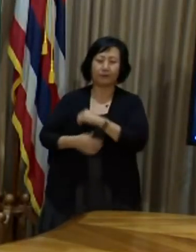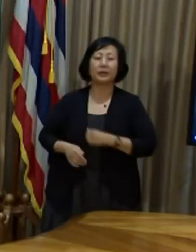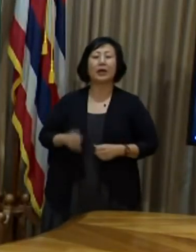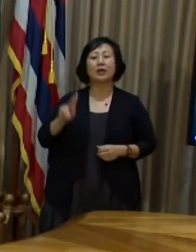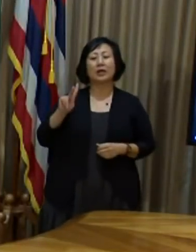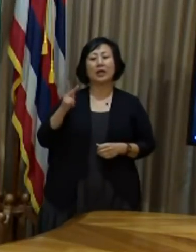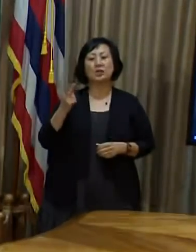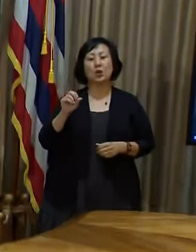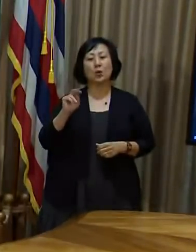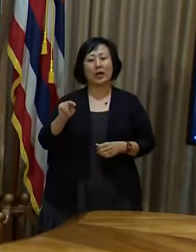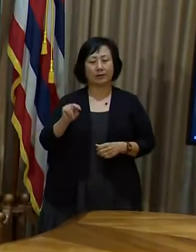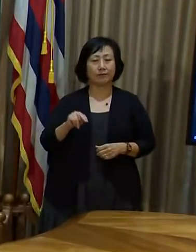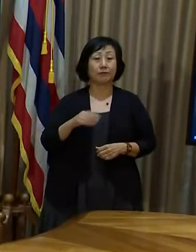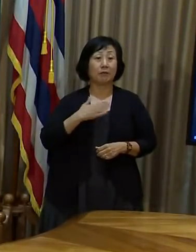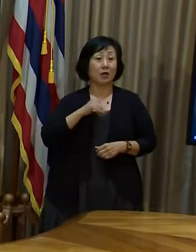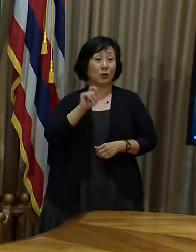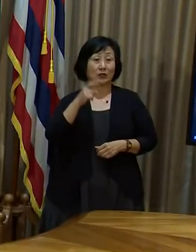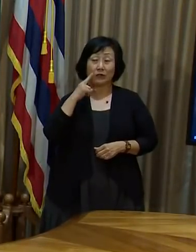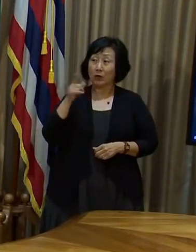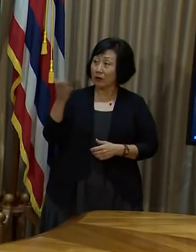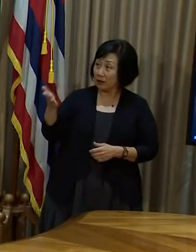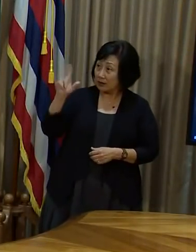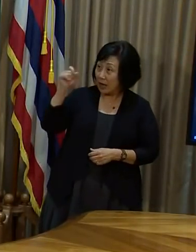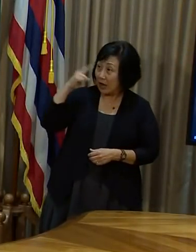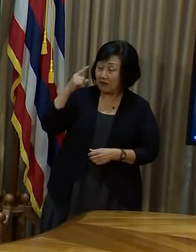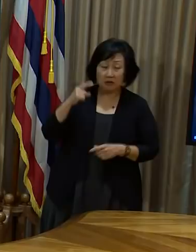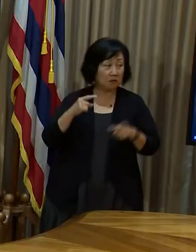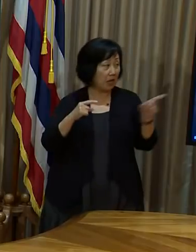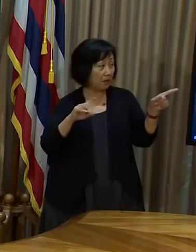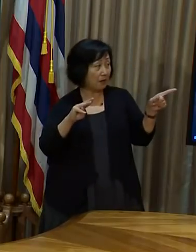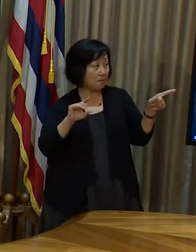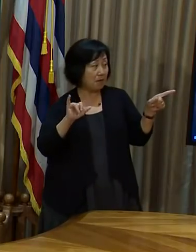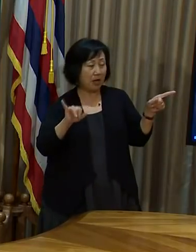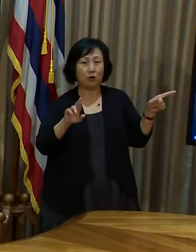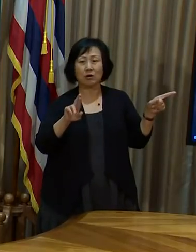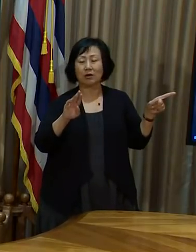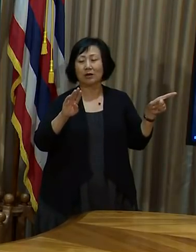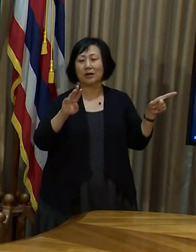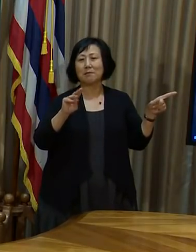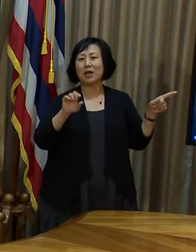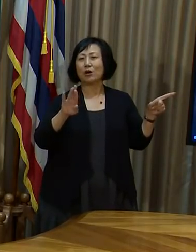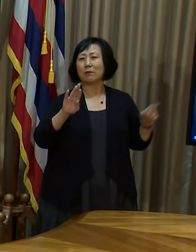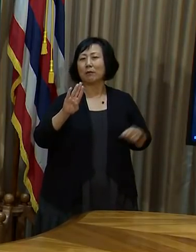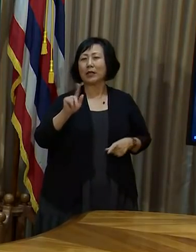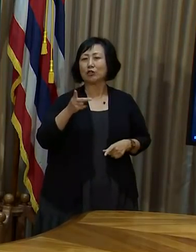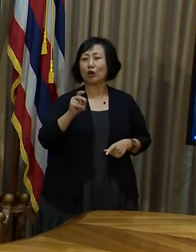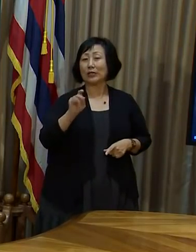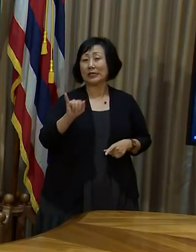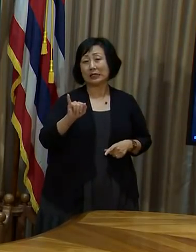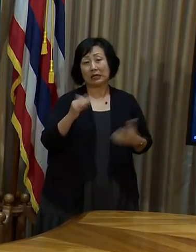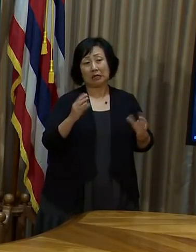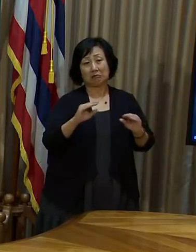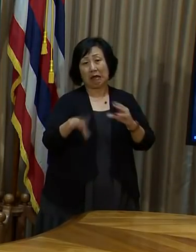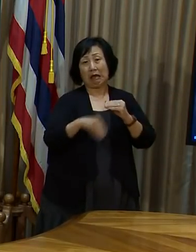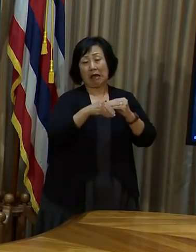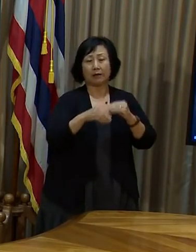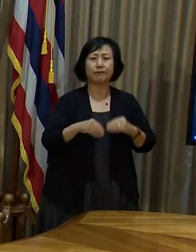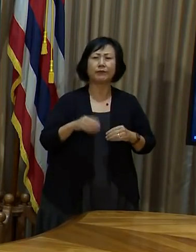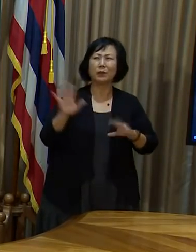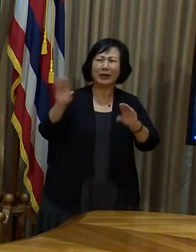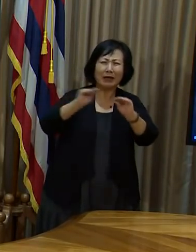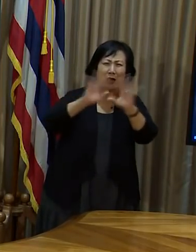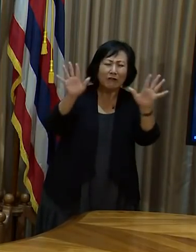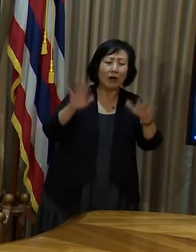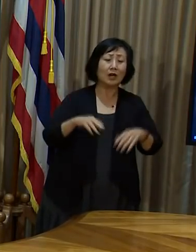the governor, and maybe Mayor Blangiardi can also comment. Just wanted to clarify in raising the capacity